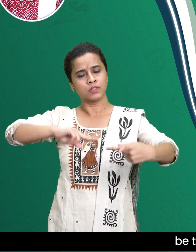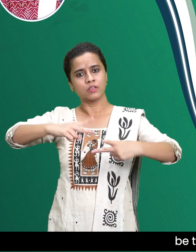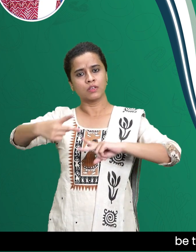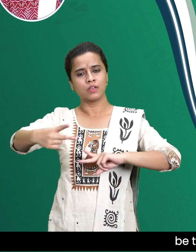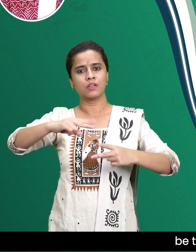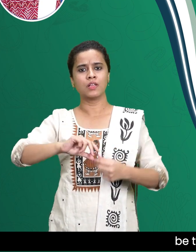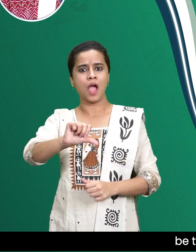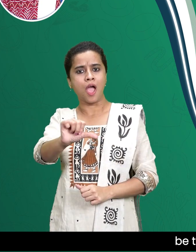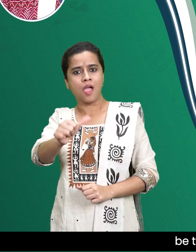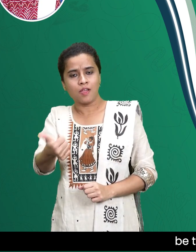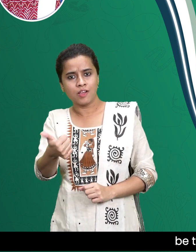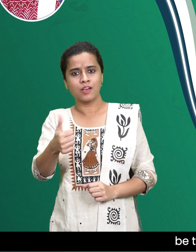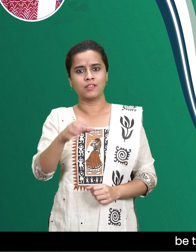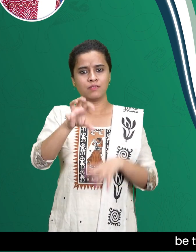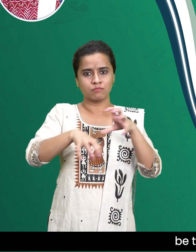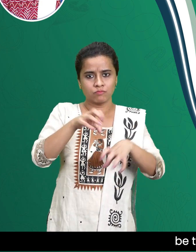other animals.